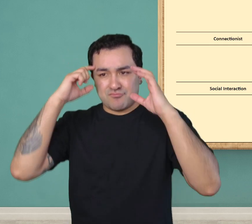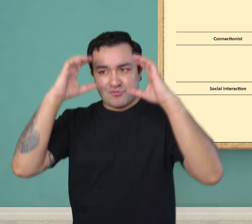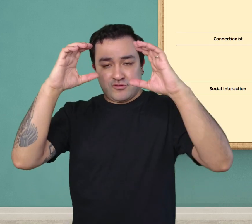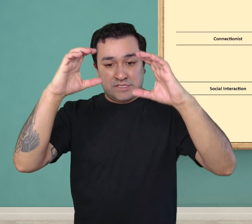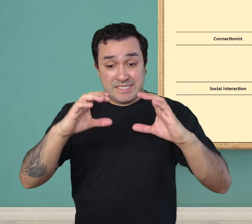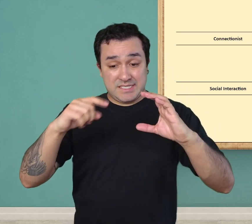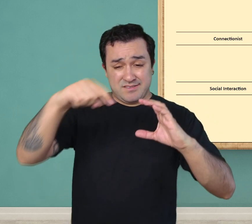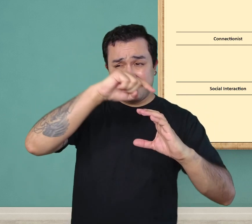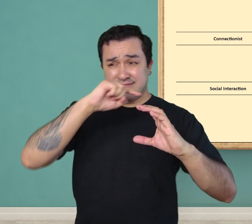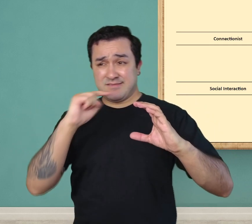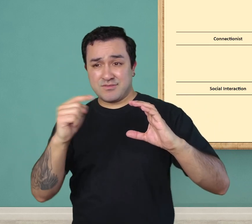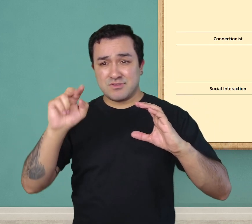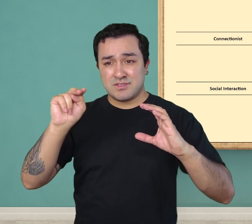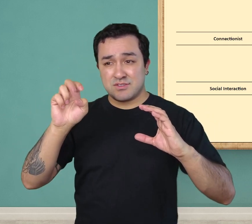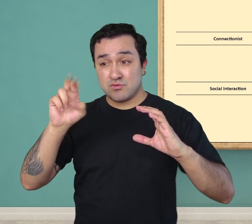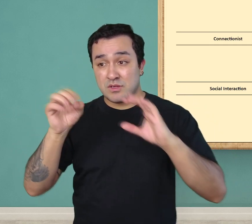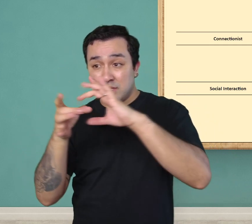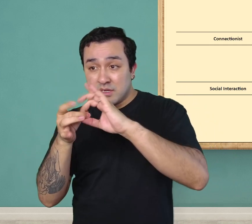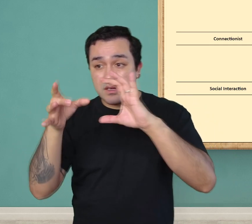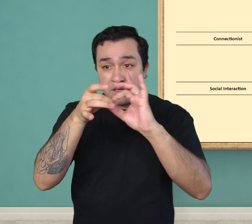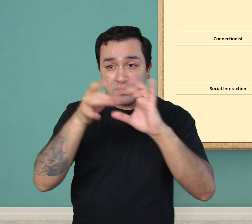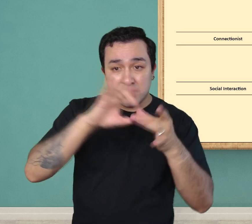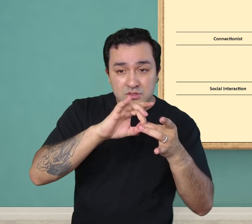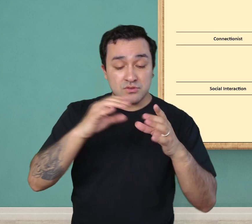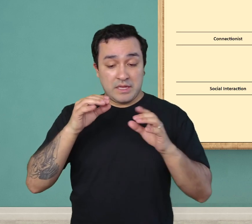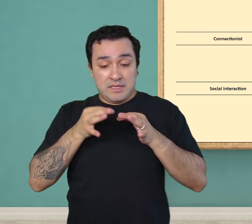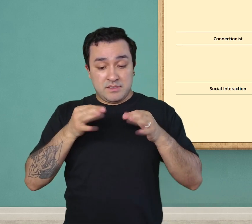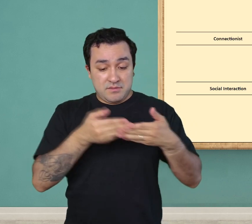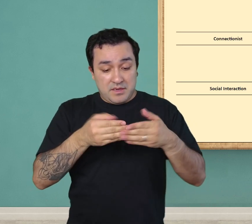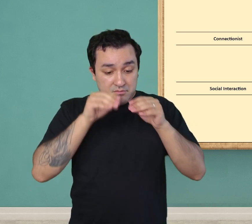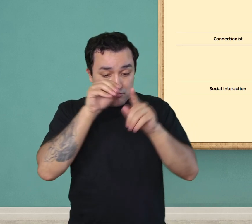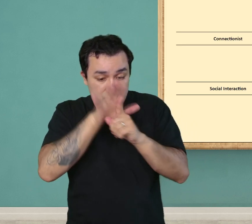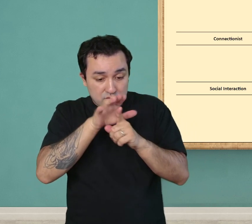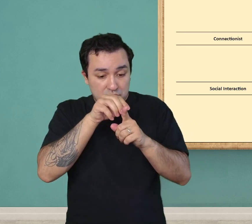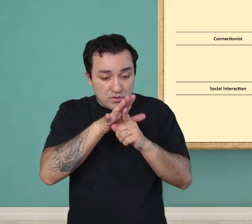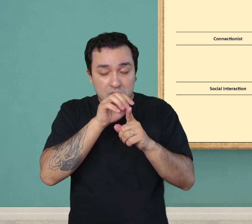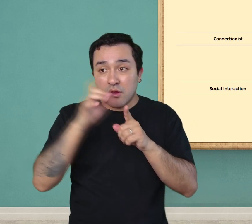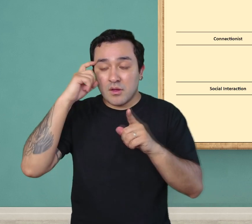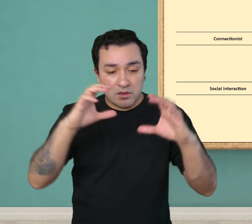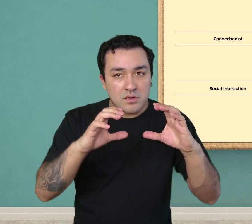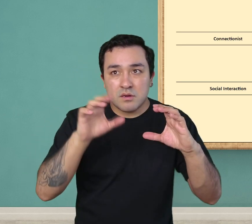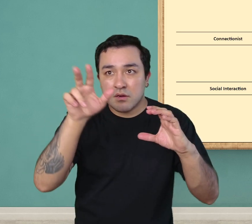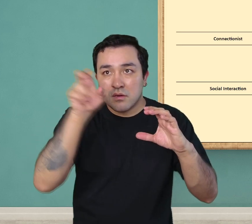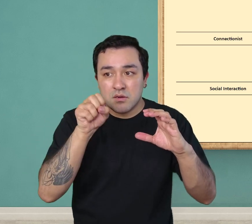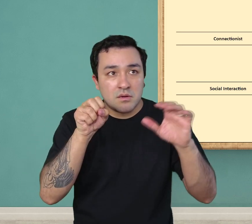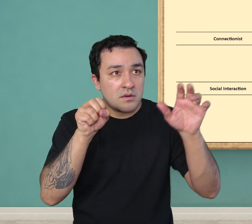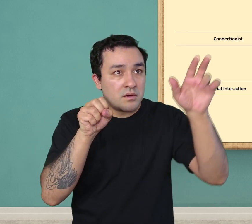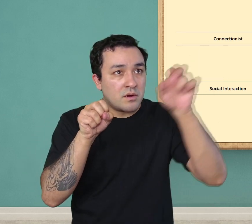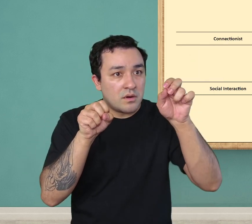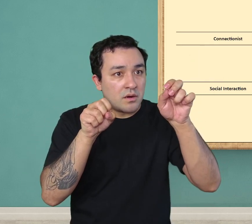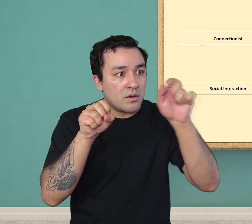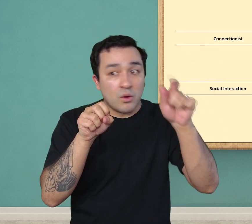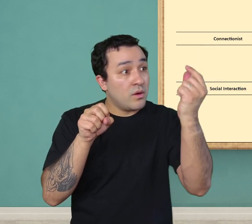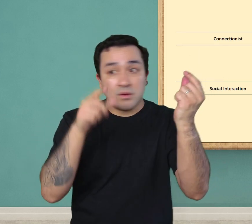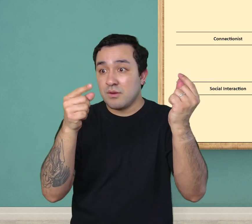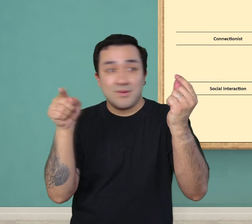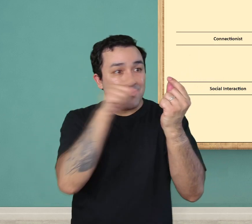The fourth theory proposes the brain makes new neural connections based on exposure to the language. They begin to associate sounds